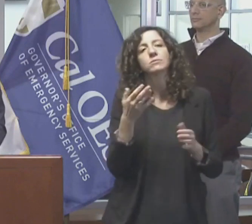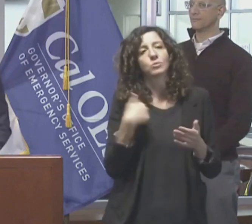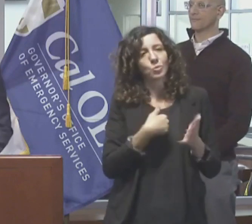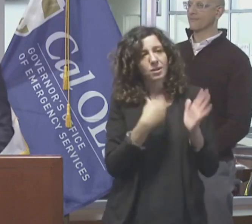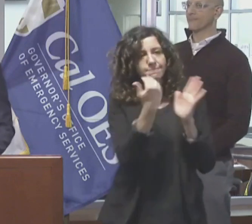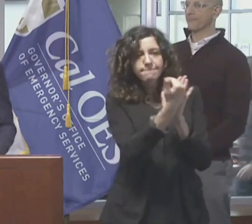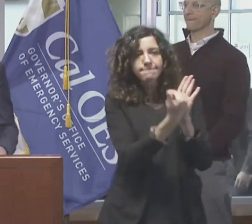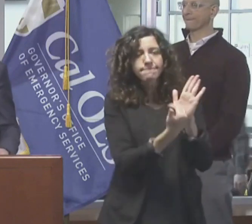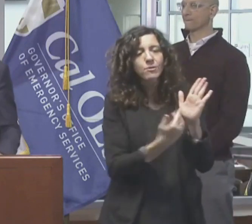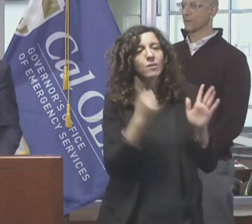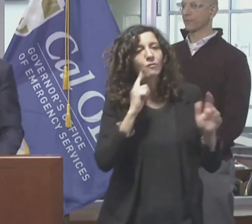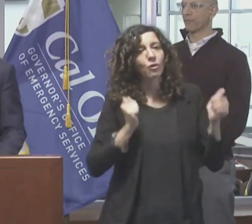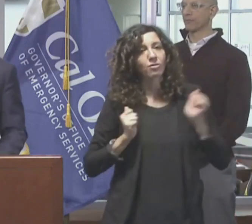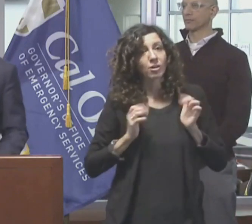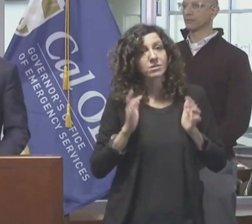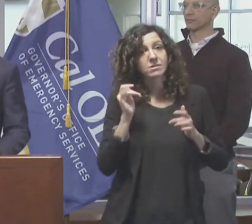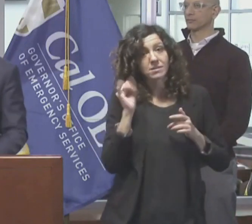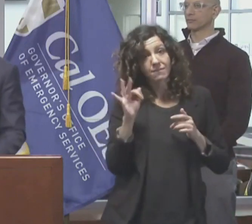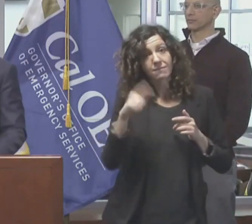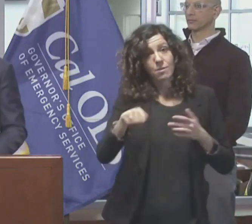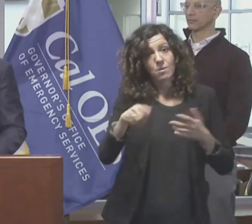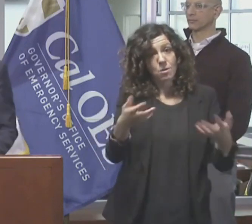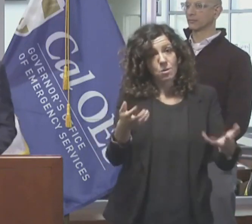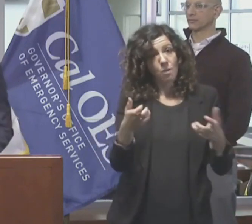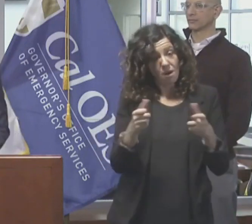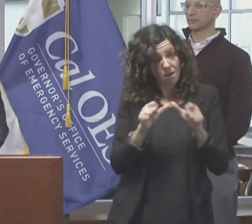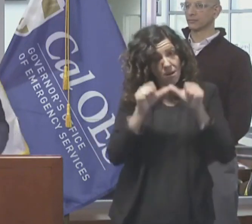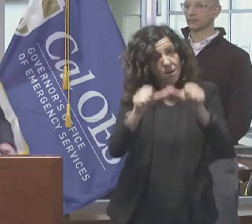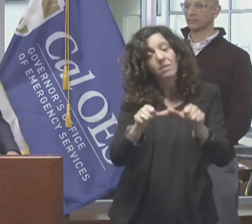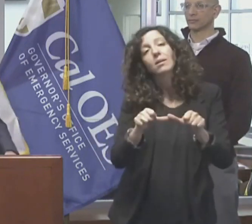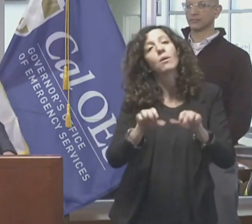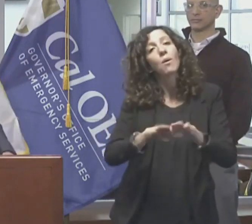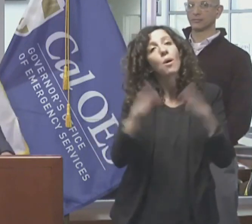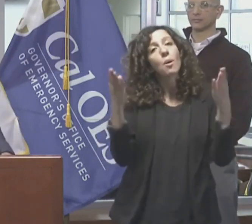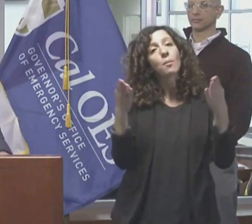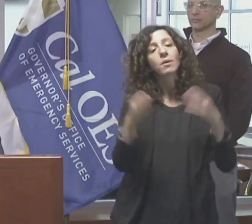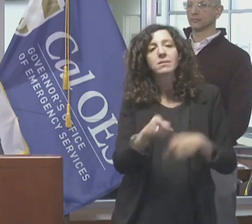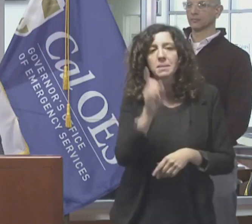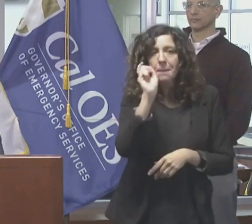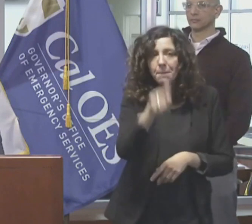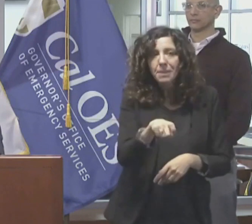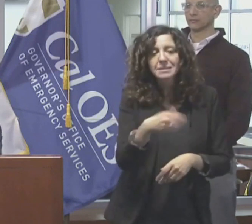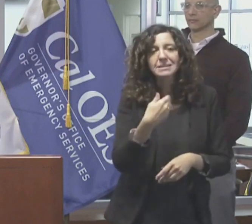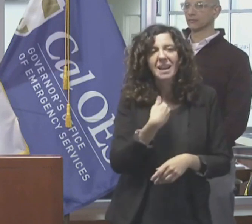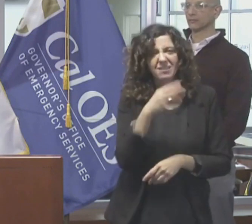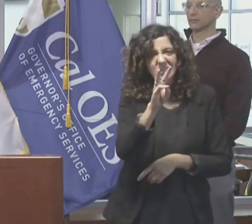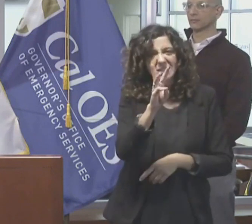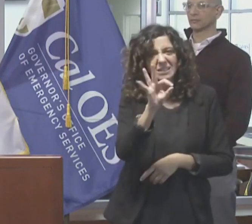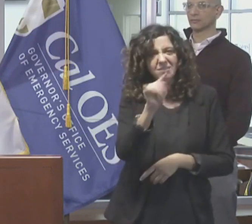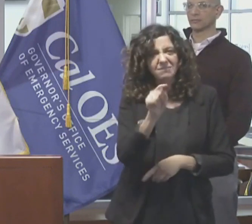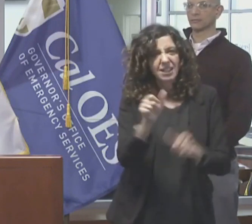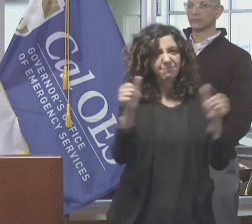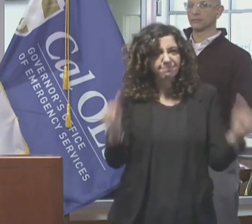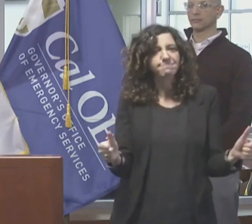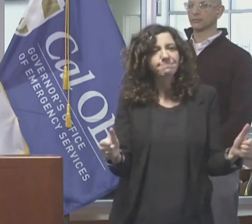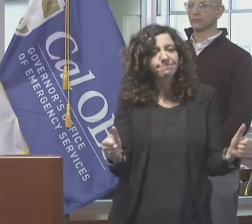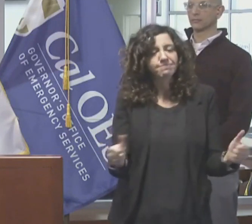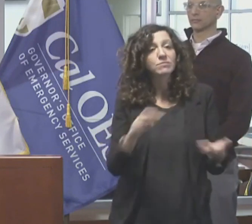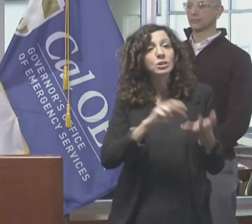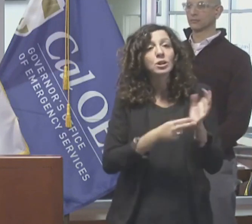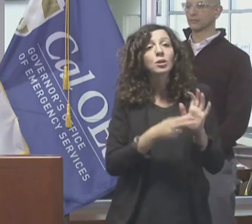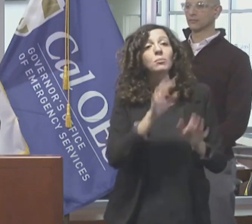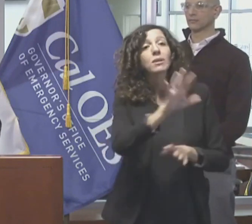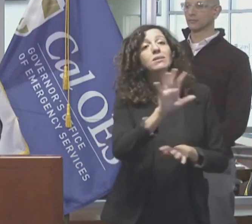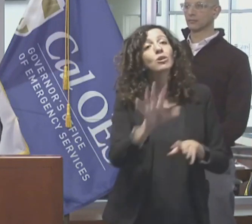laid out for theaters if they want to remain open. You cannot congregate individuals unless they're at least 6 feet apart. That the reservation system